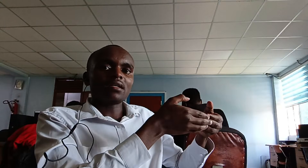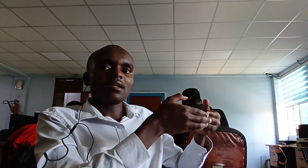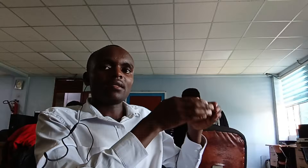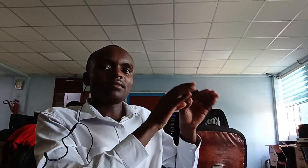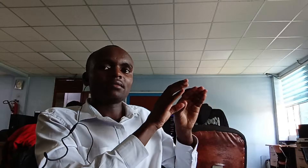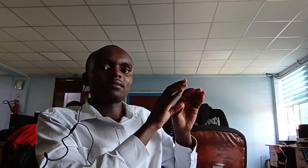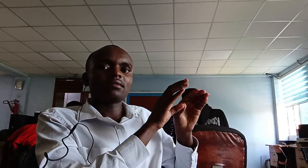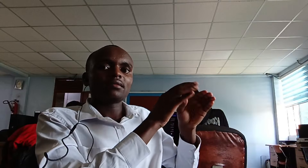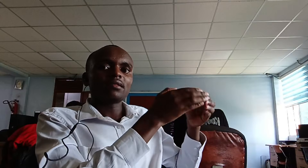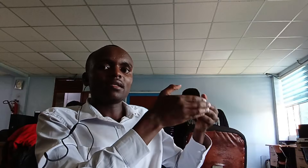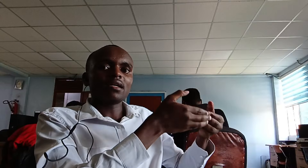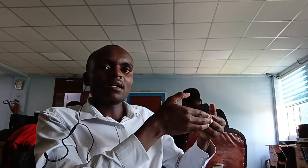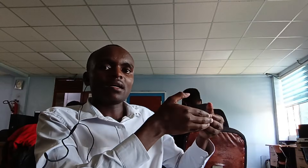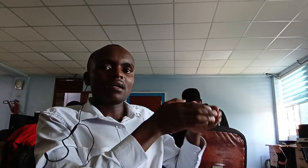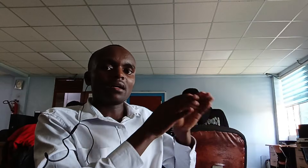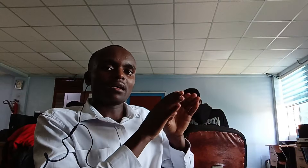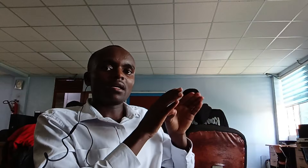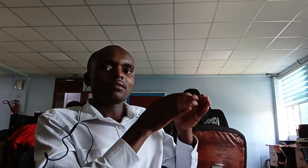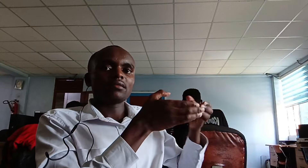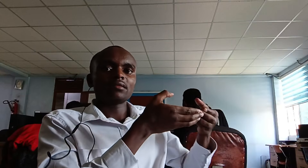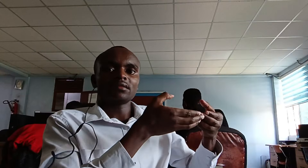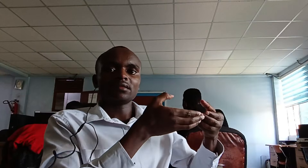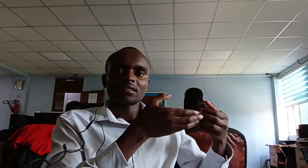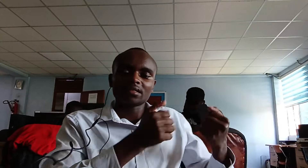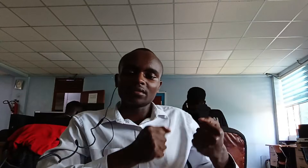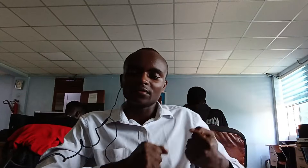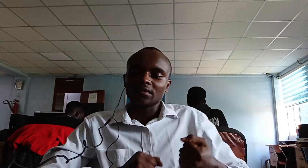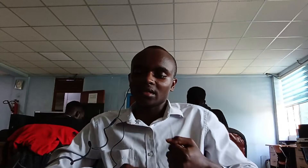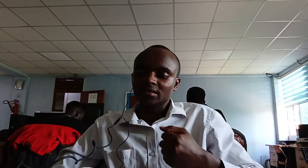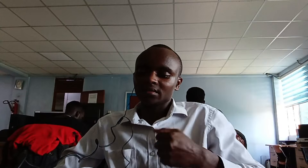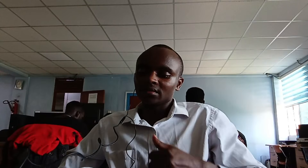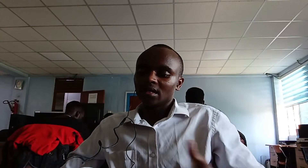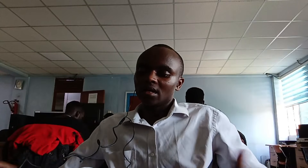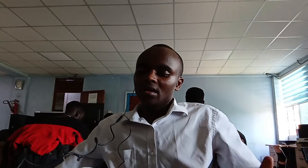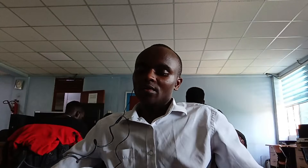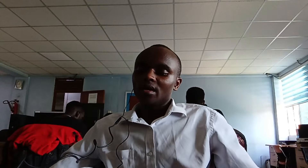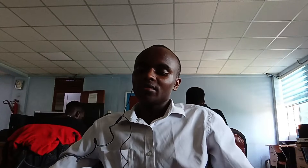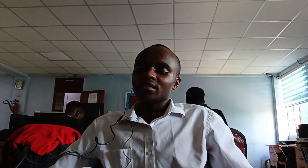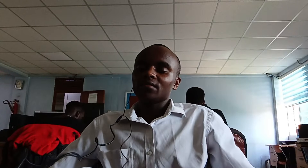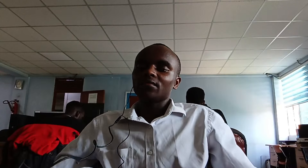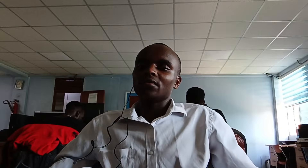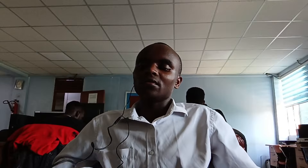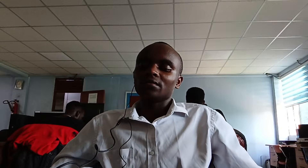Clan. Clan. That's the sign for clan. We have the sign for